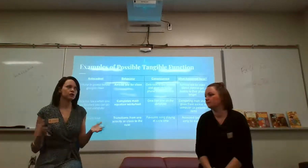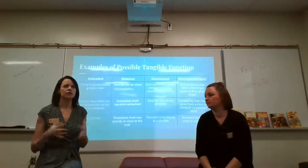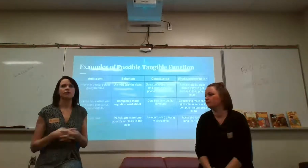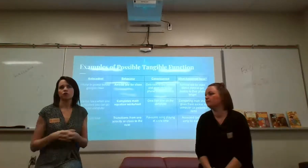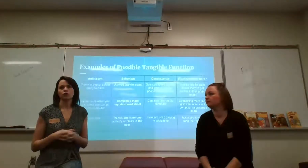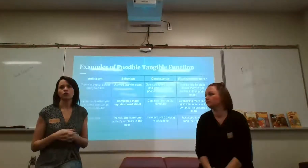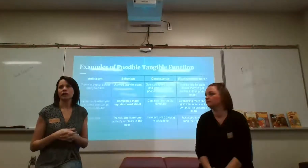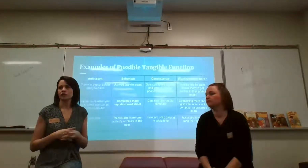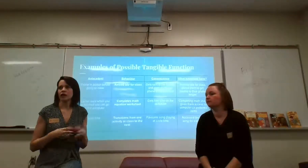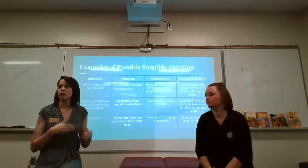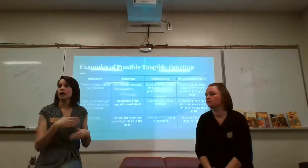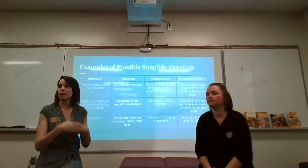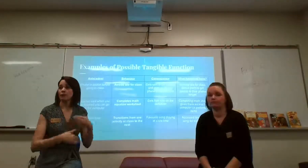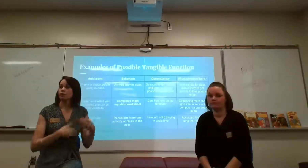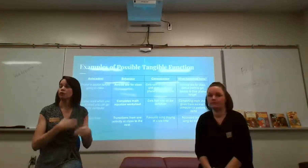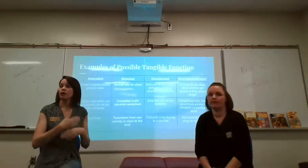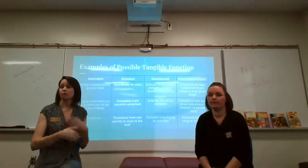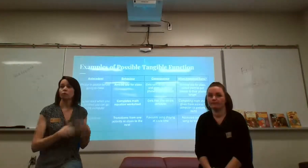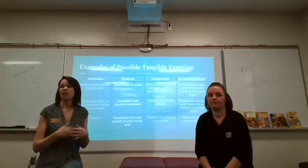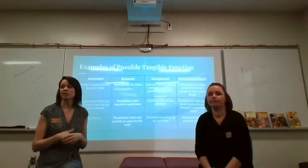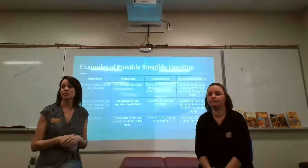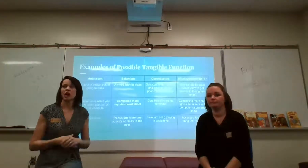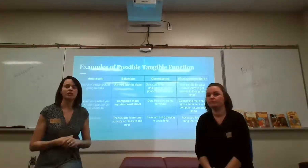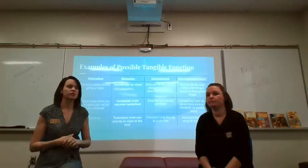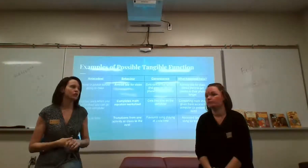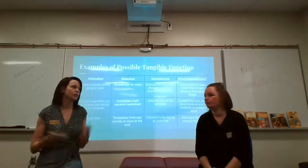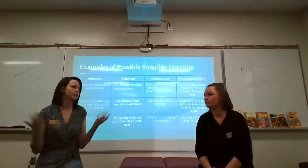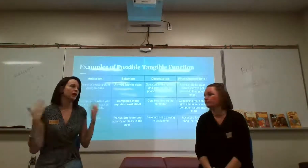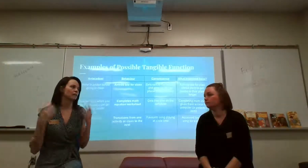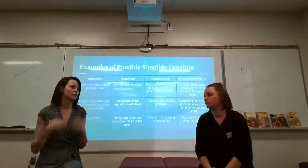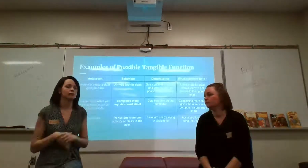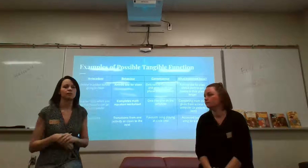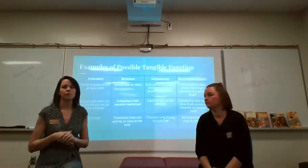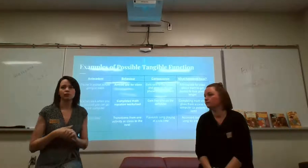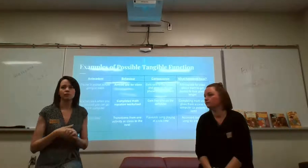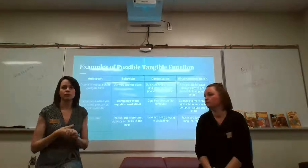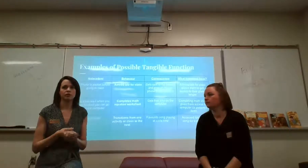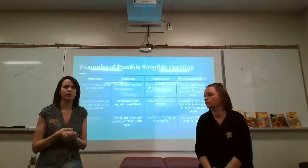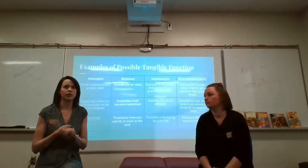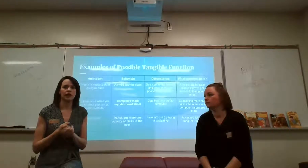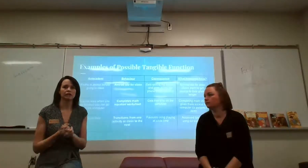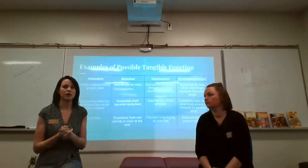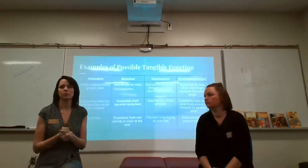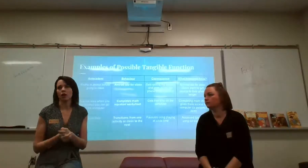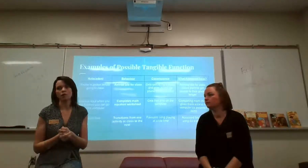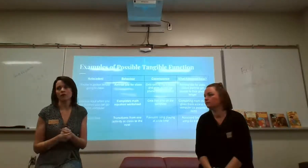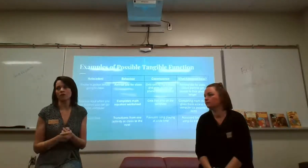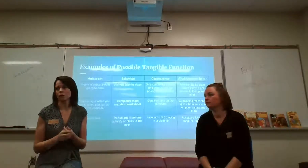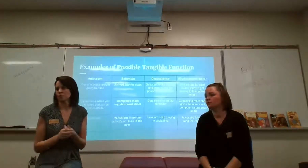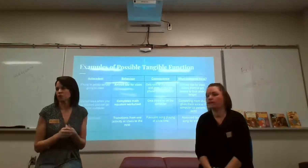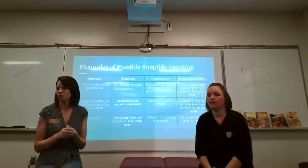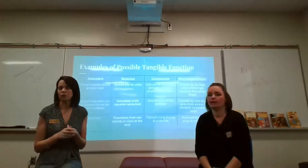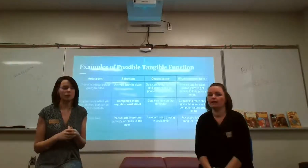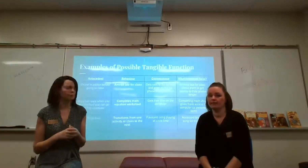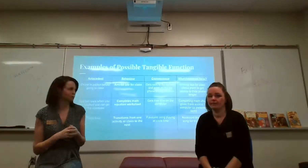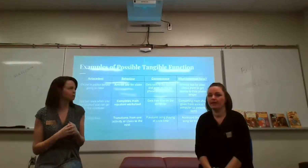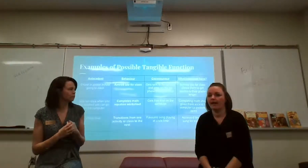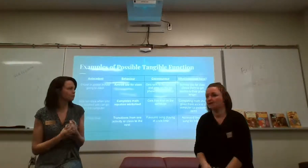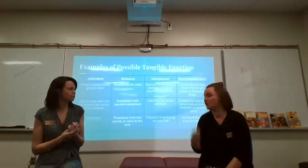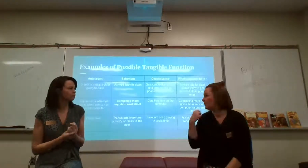students, unfortunately, that's kind of what's happening in their life more than it's not. So then it becomes little Mr. Billy has a lot of problem behavior. You know what I mean? Yeah, so you're definitely